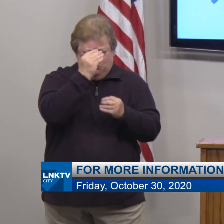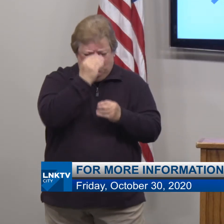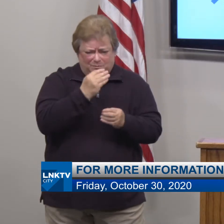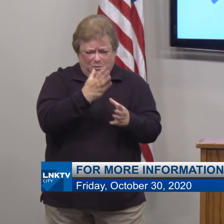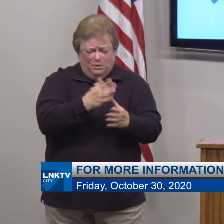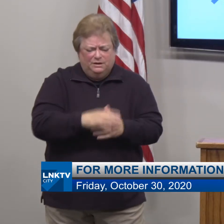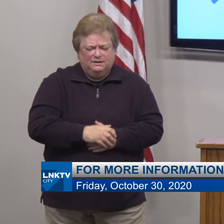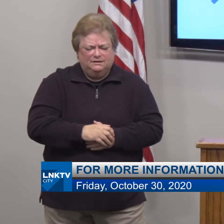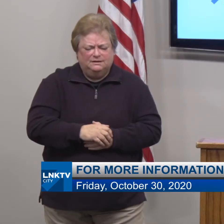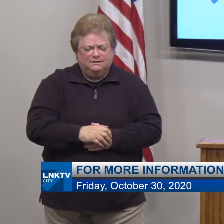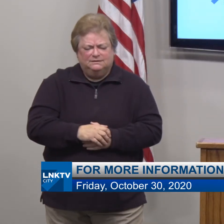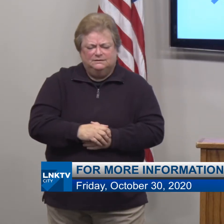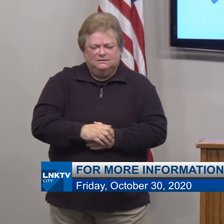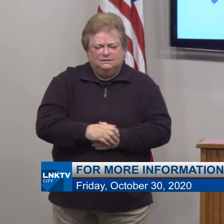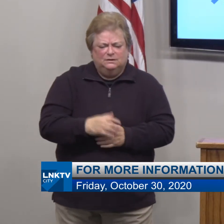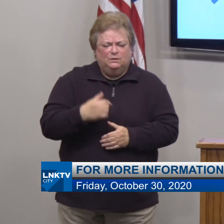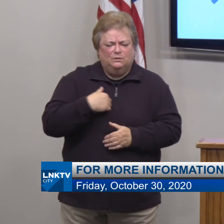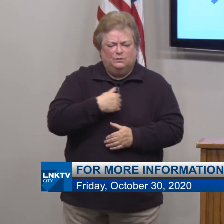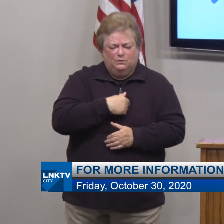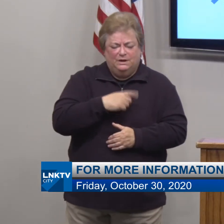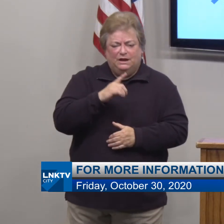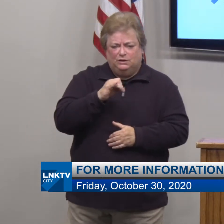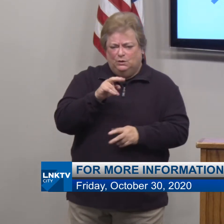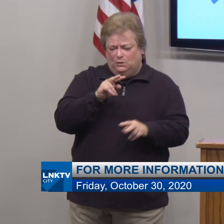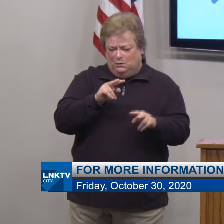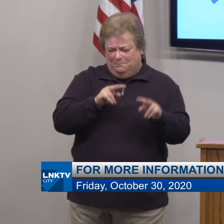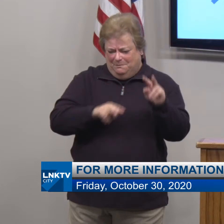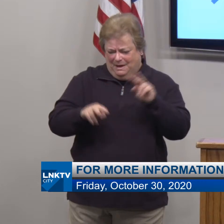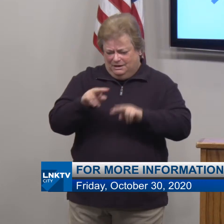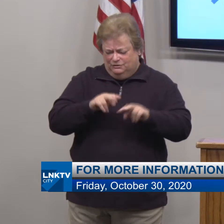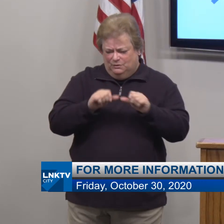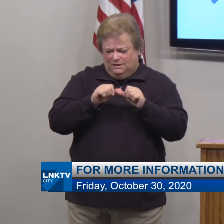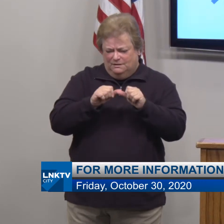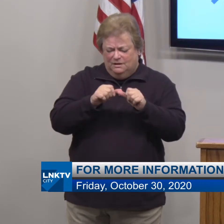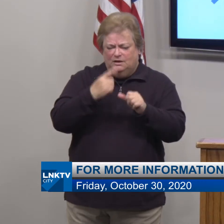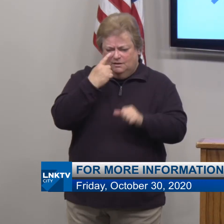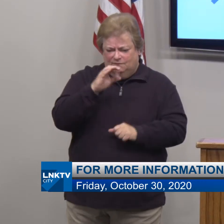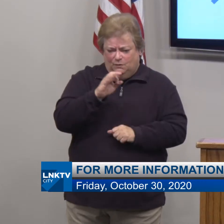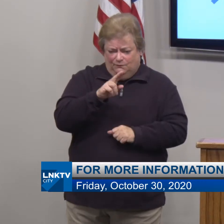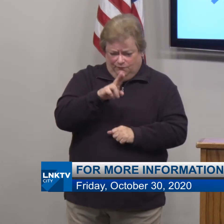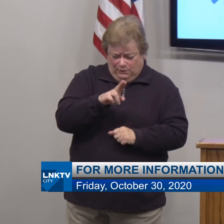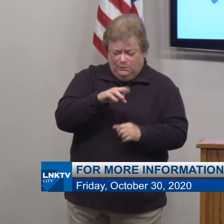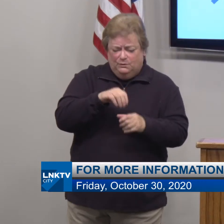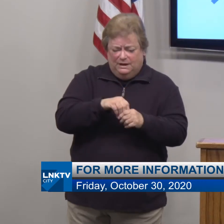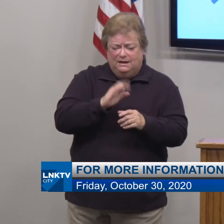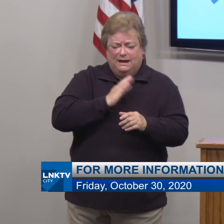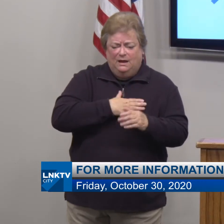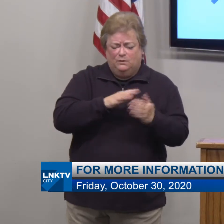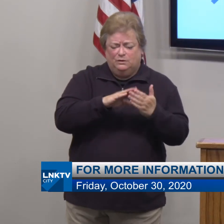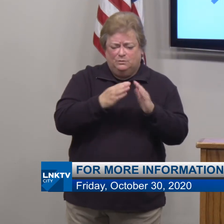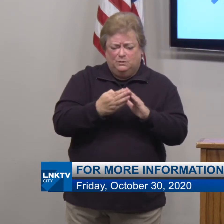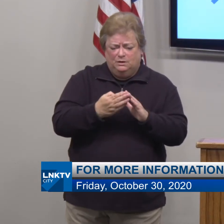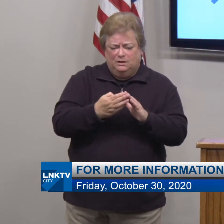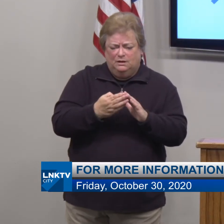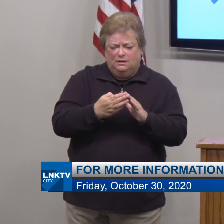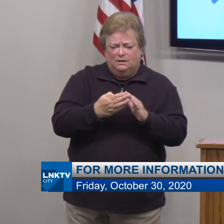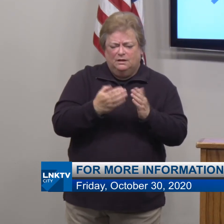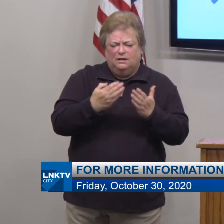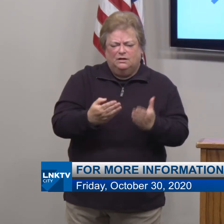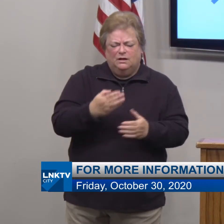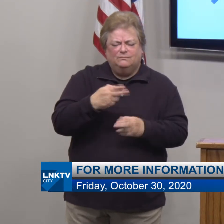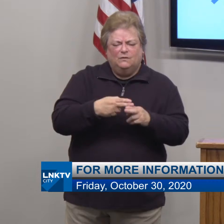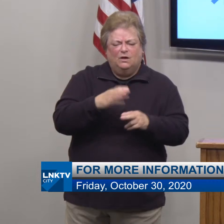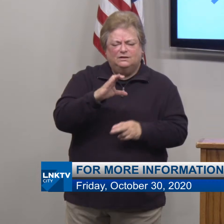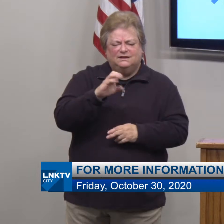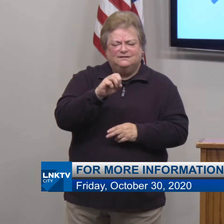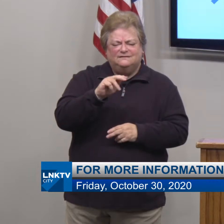I mentioned, we do monitoring continuously for flu in the community. We have what we call sentinel sites,